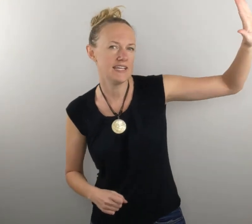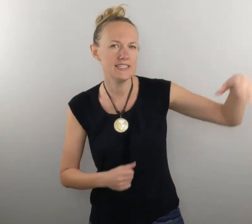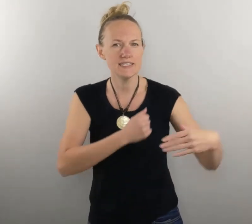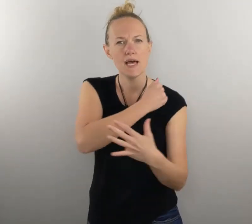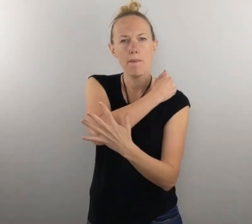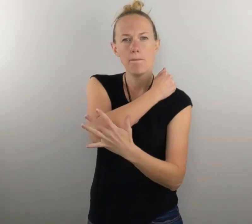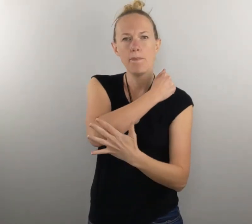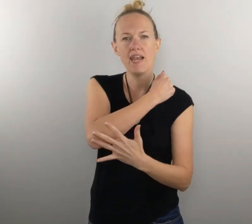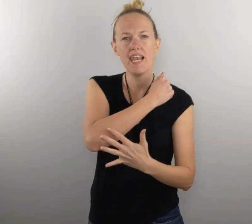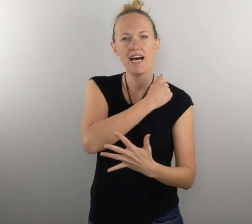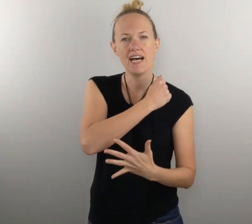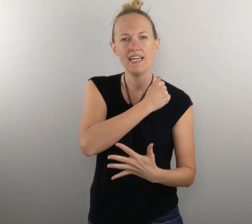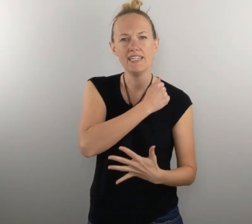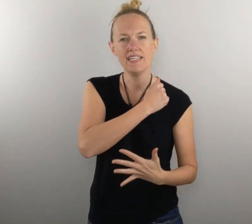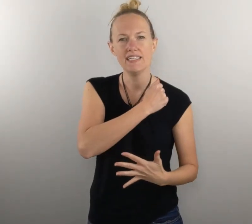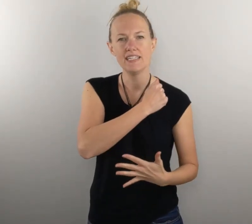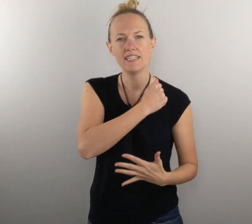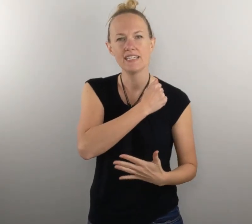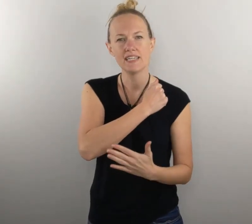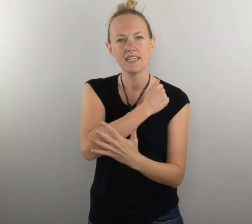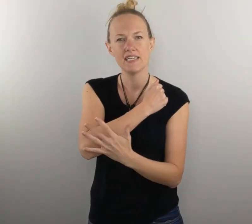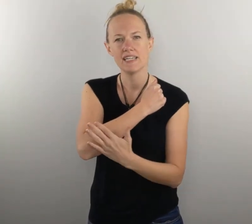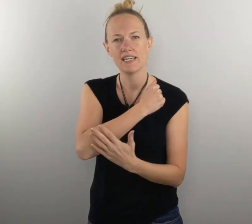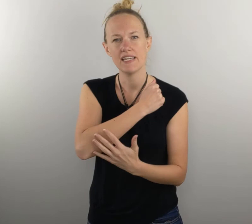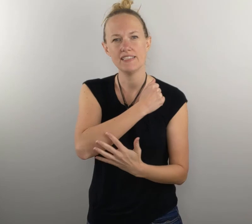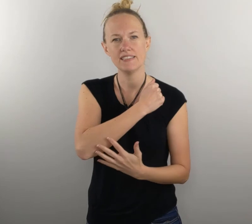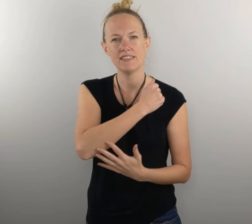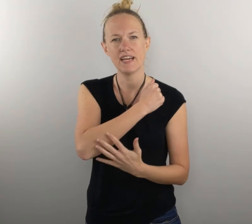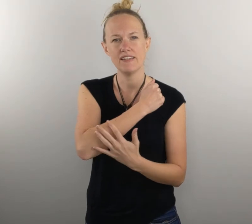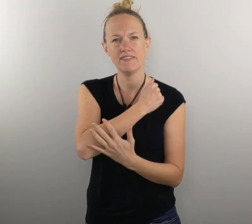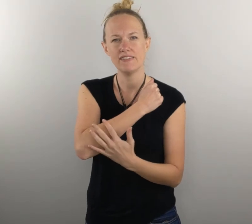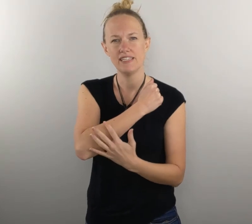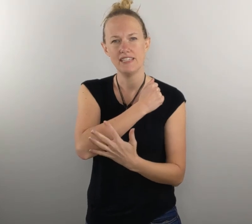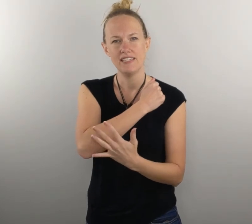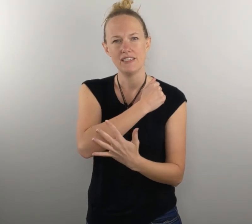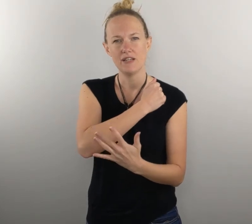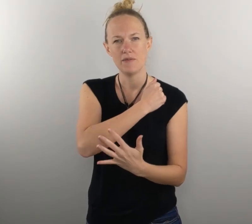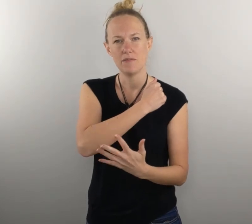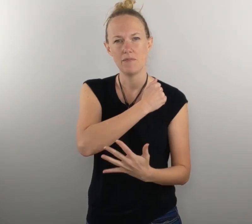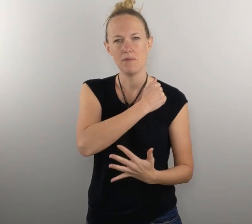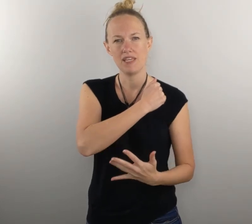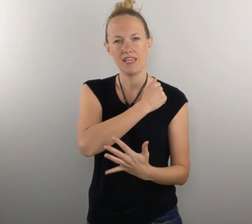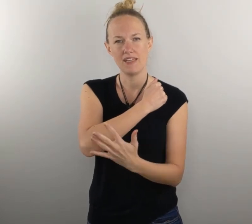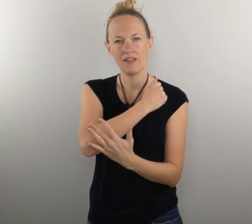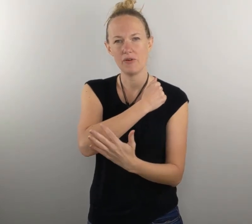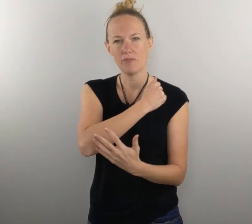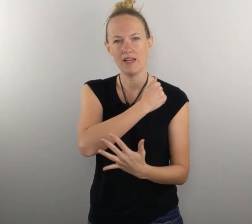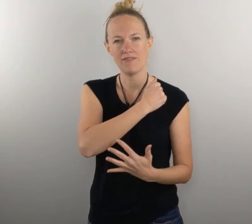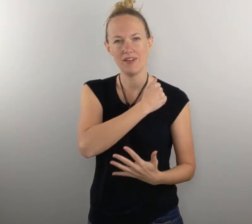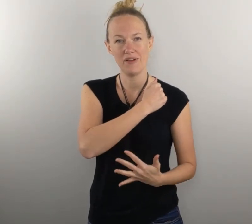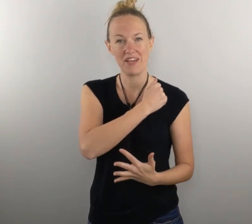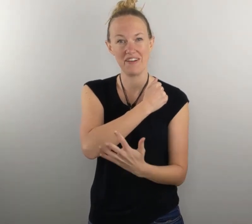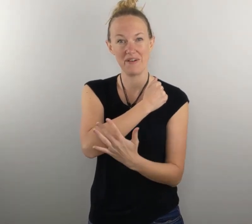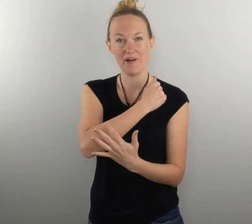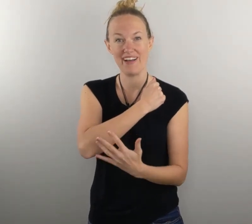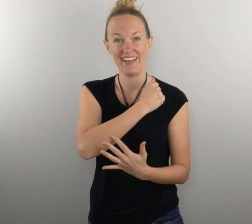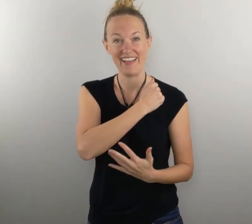His blood, okay, so you kind of mimicking your blood flowing out of your body, I